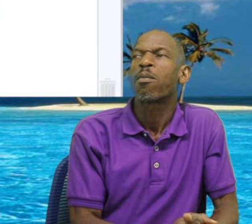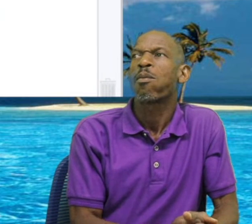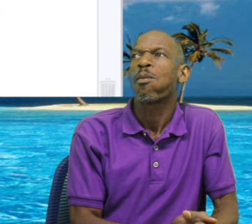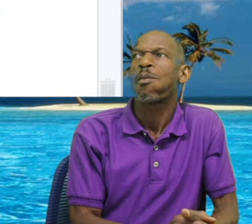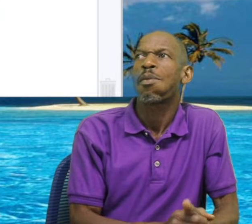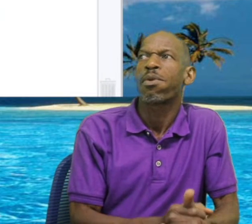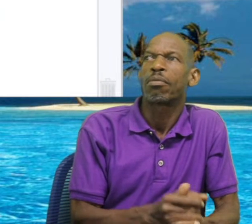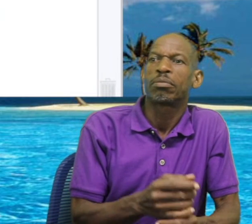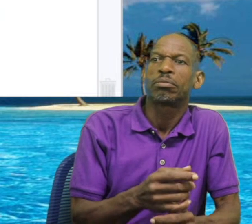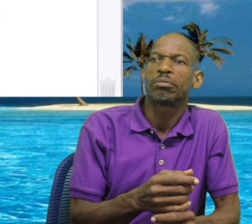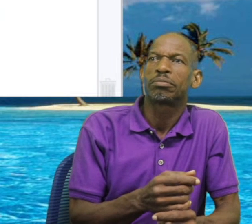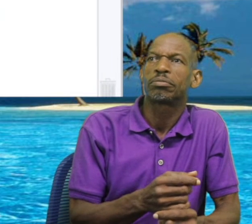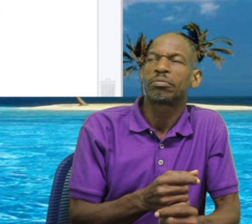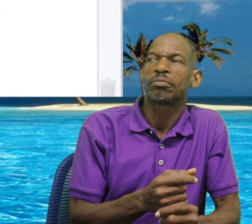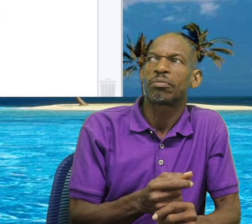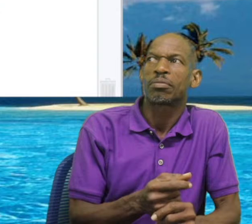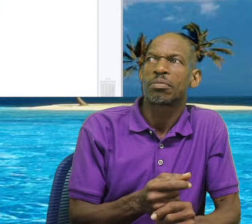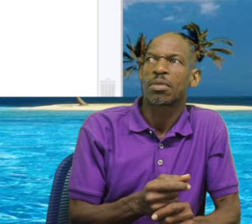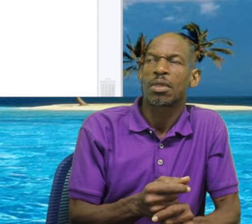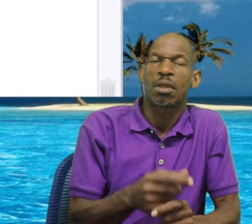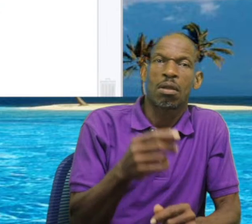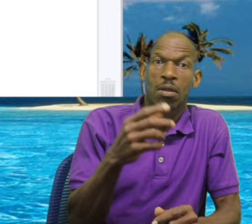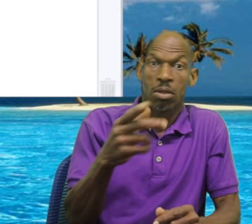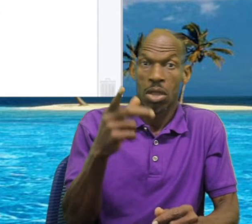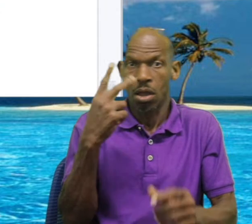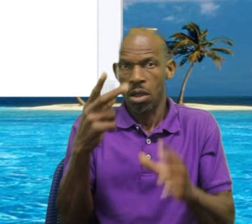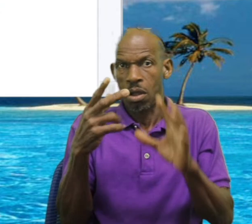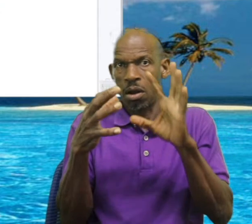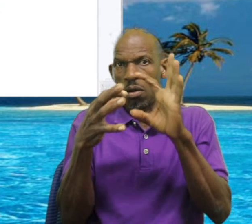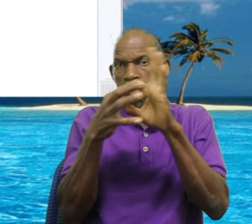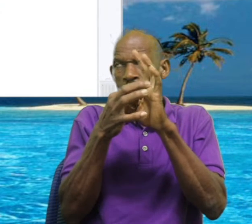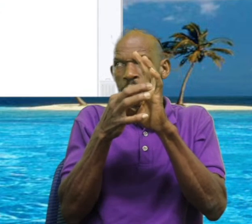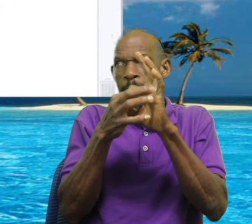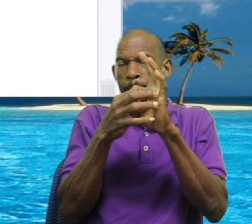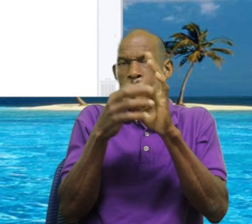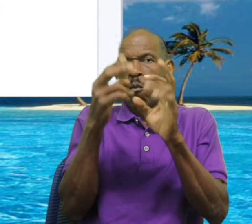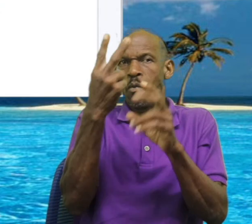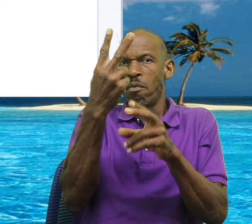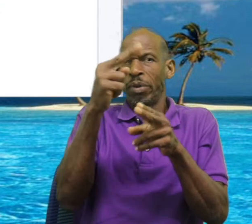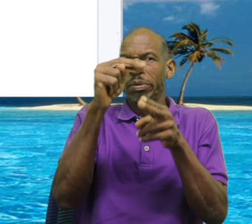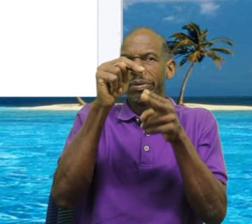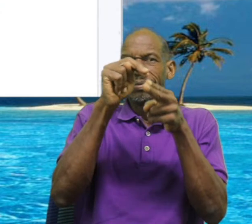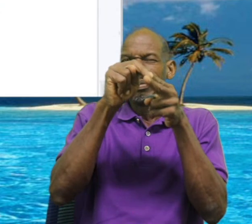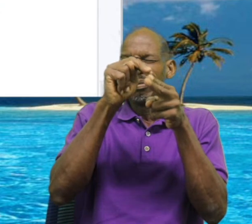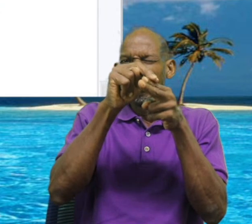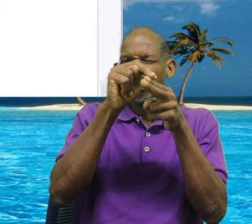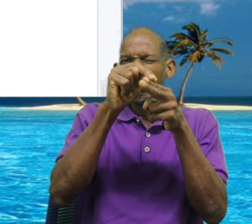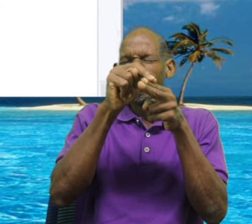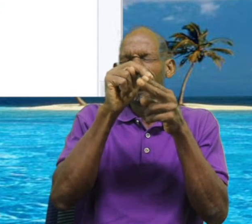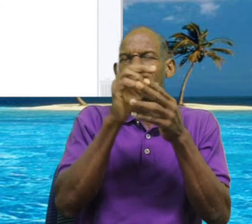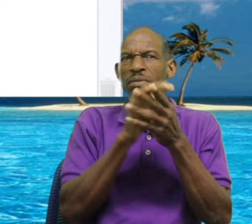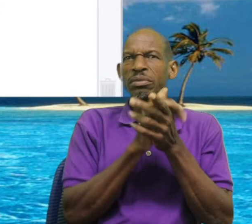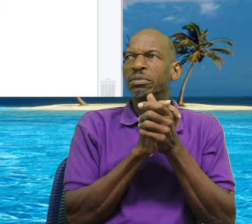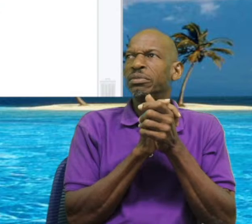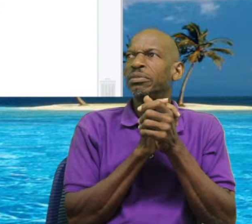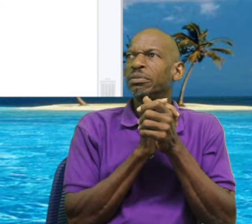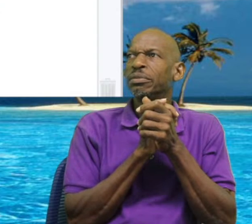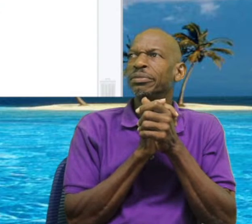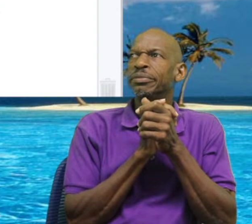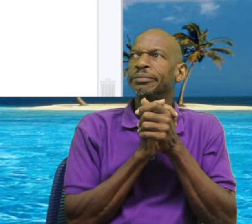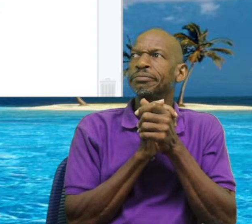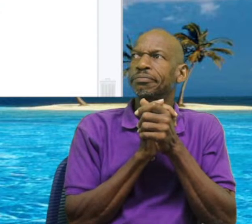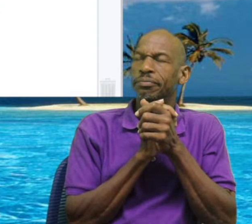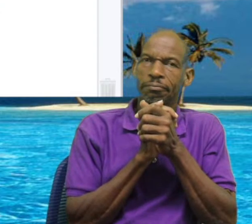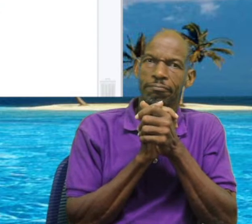Look at it. We are joining, we write in our sentence, we're looking at nouns. Two